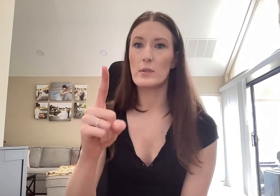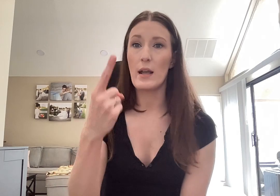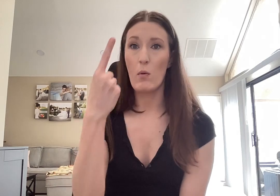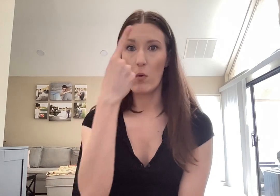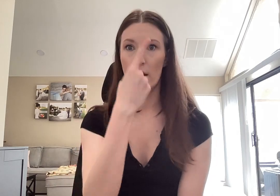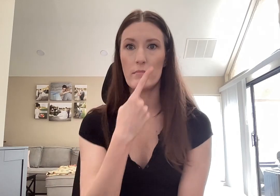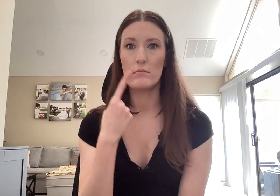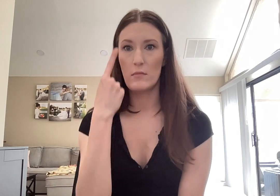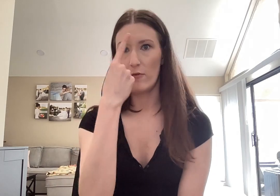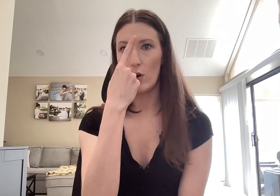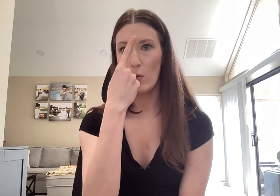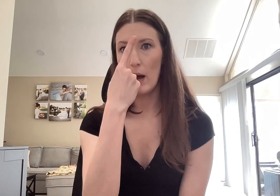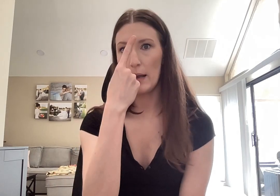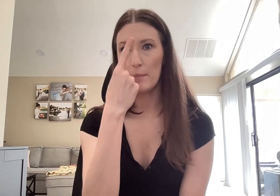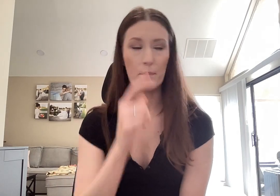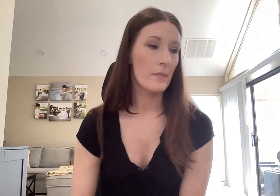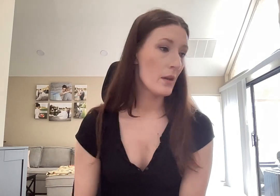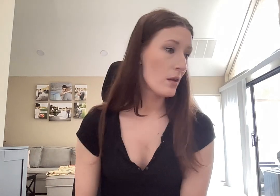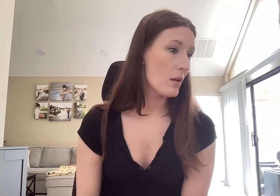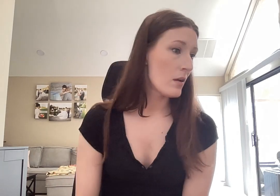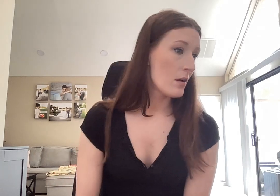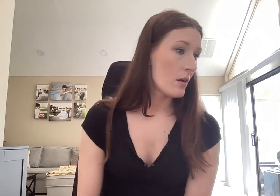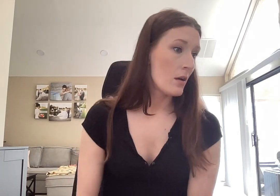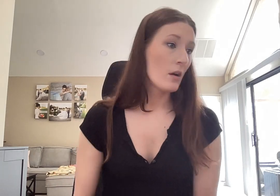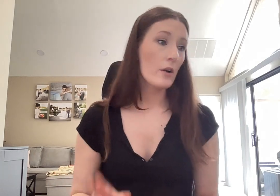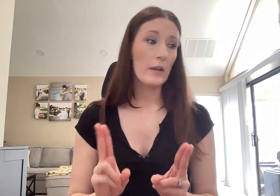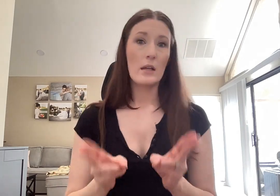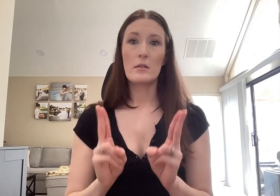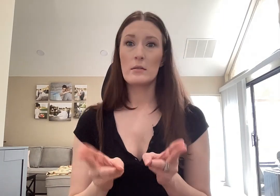a 1 for Hawaii. Hurry.